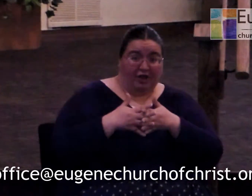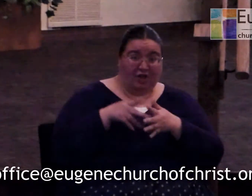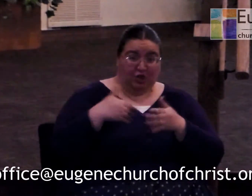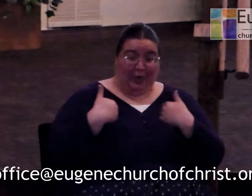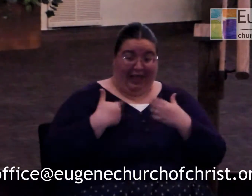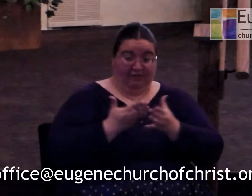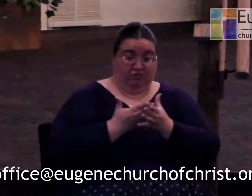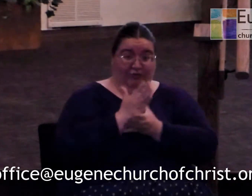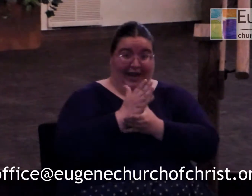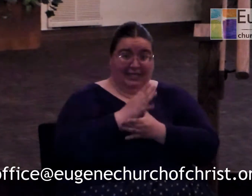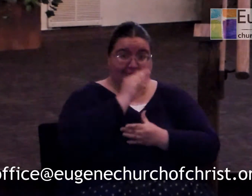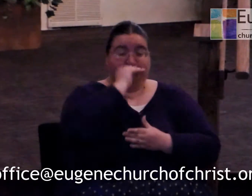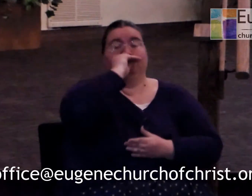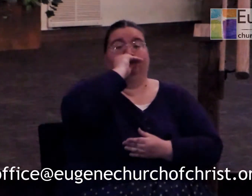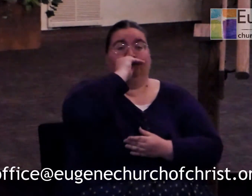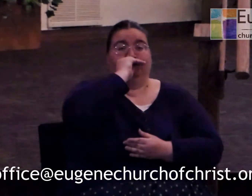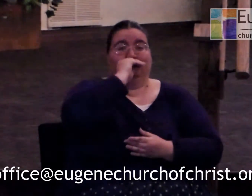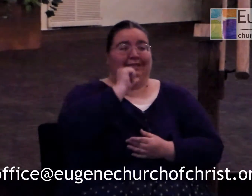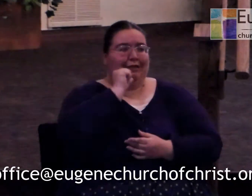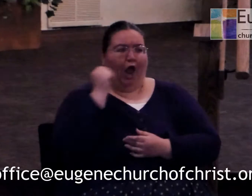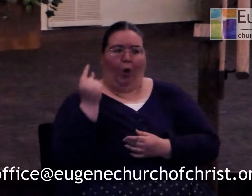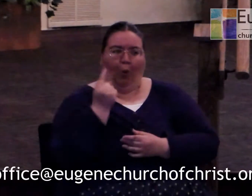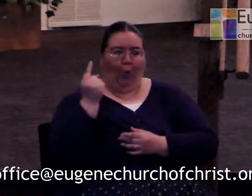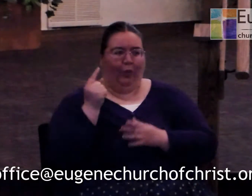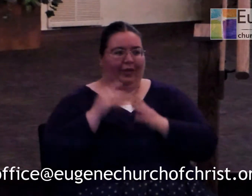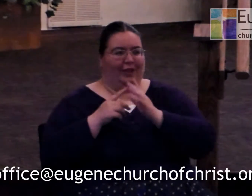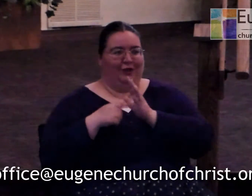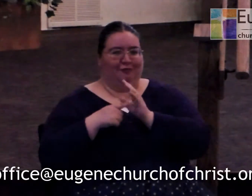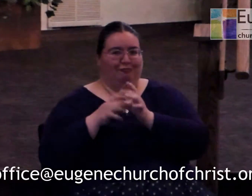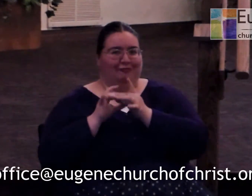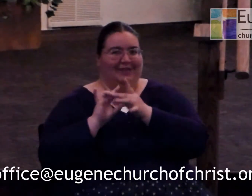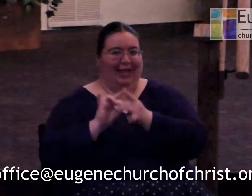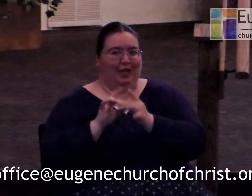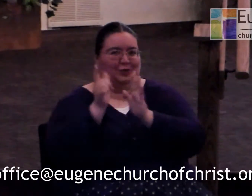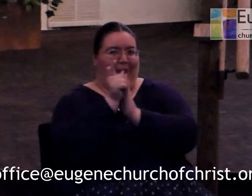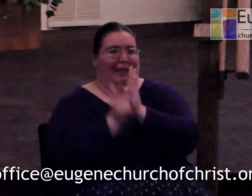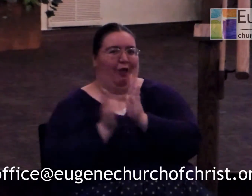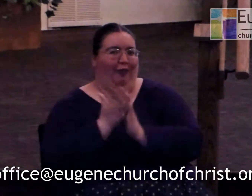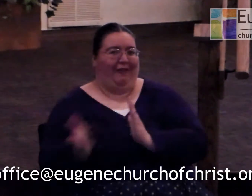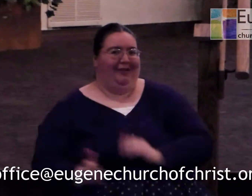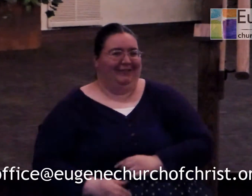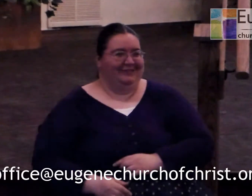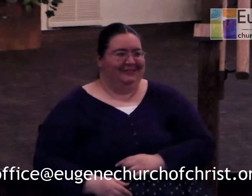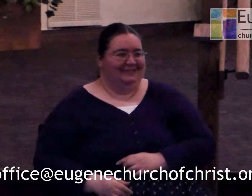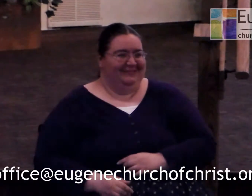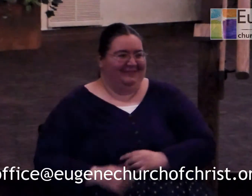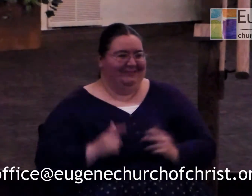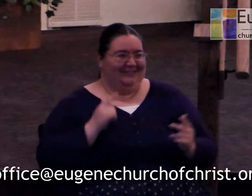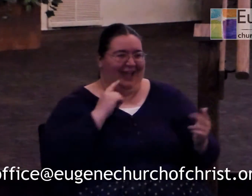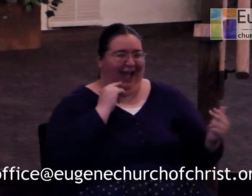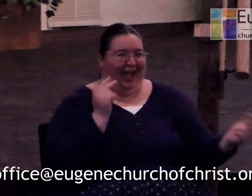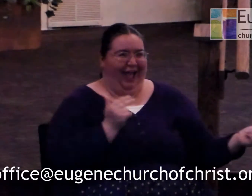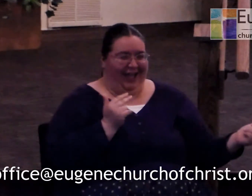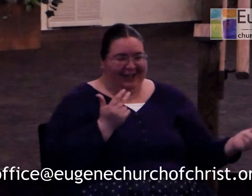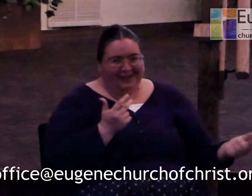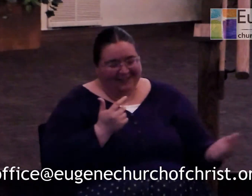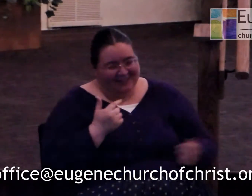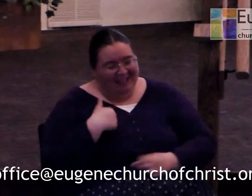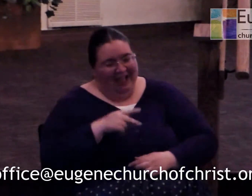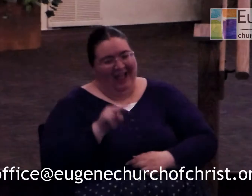And I thought to myself, and Ben is an instigator, which makes me laugh that he said that, but I thought to myself, this is kind of what I've been doing